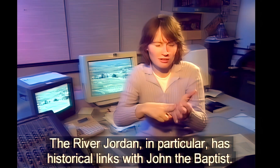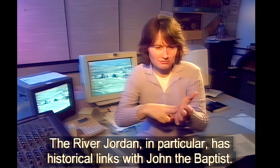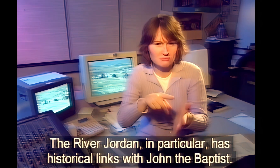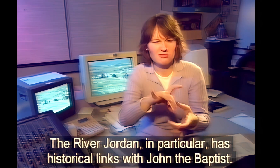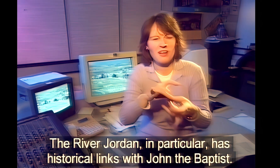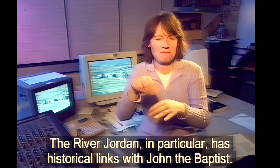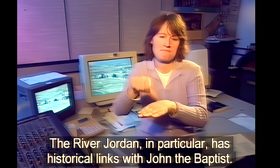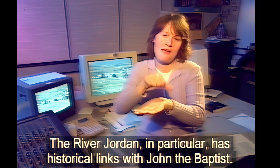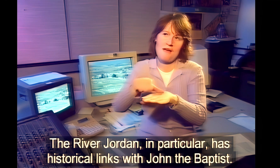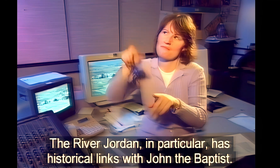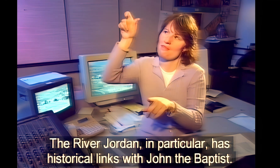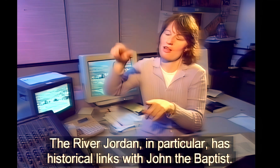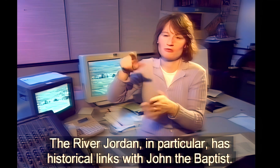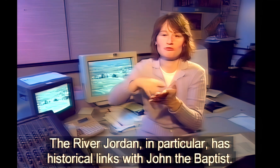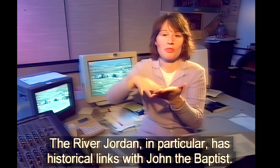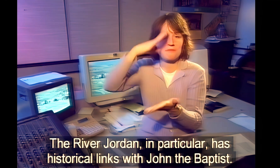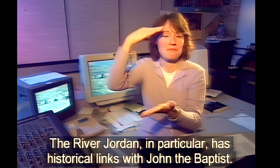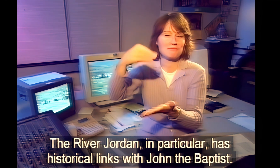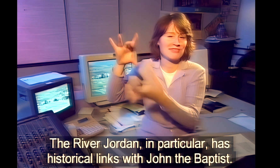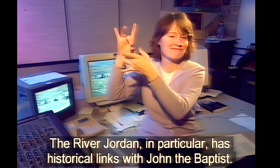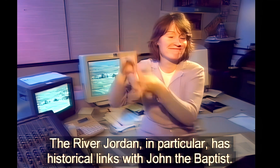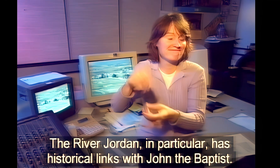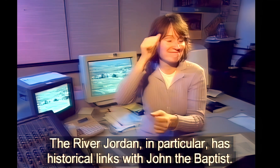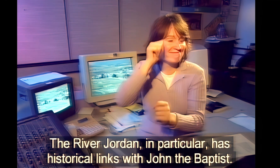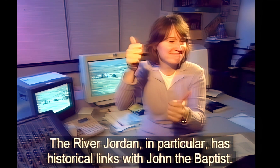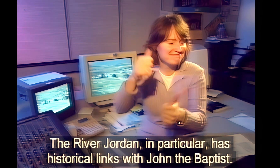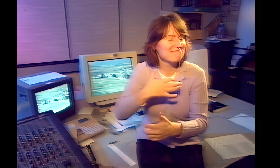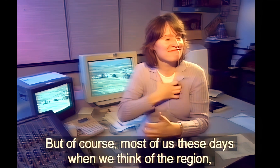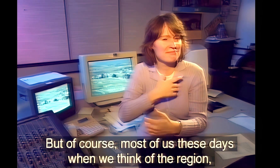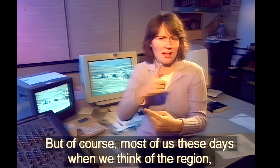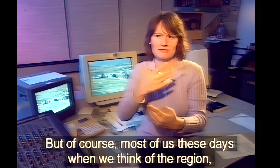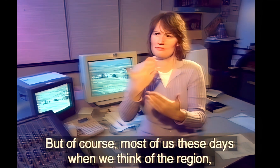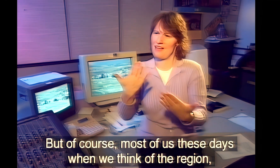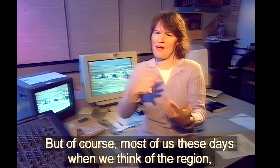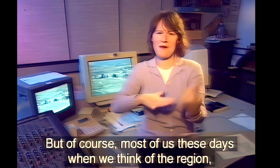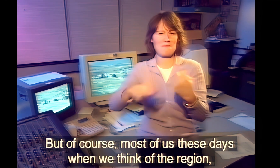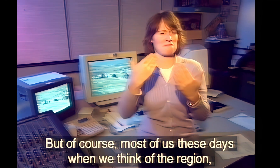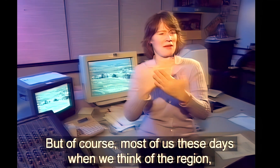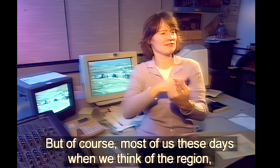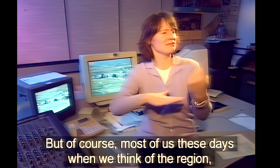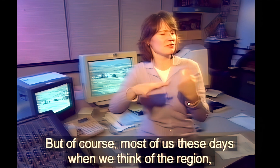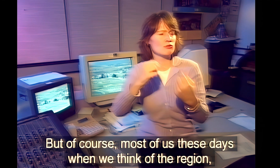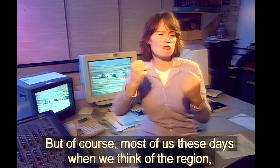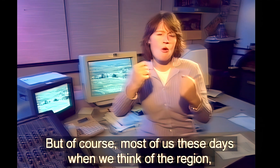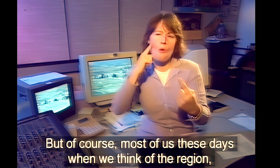particular has historical links with John the Baptist. But of course, most of us these days, when we think of the